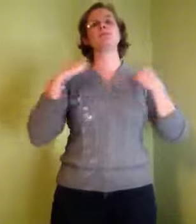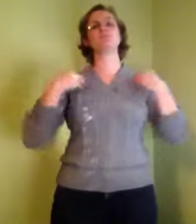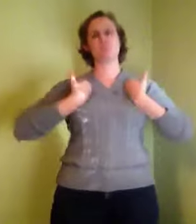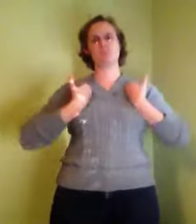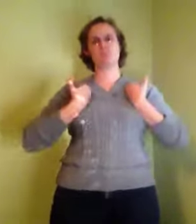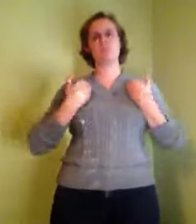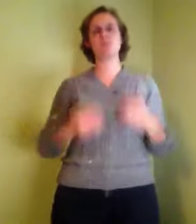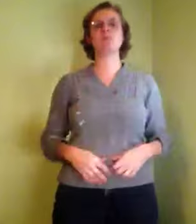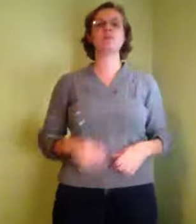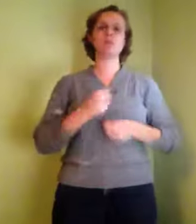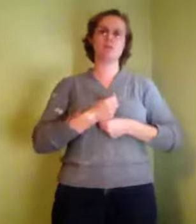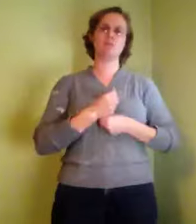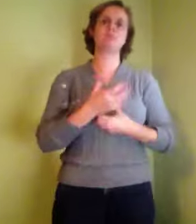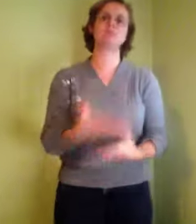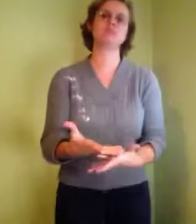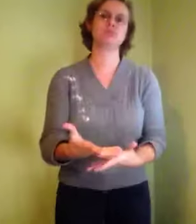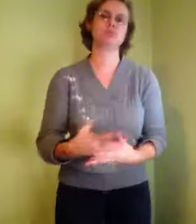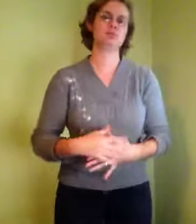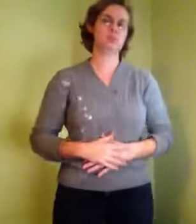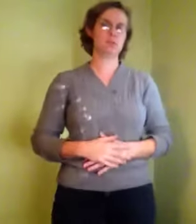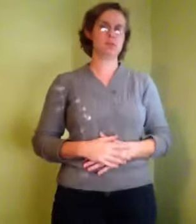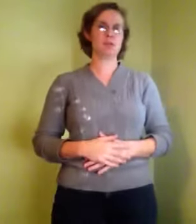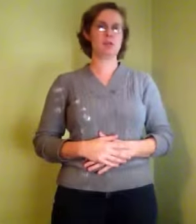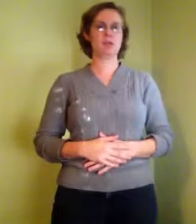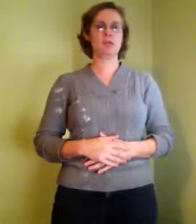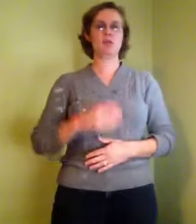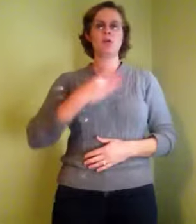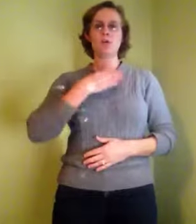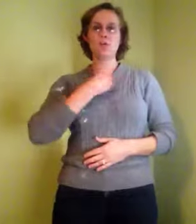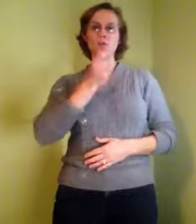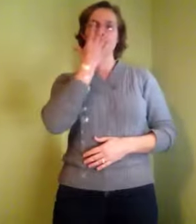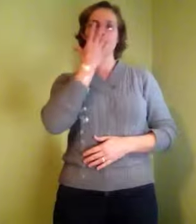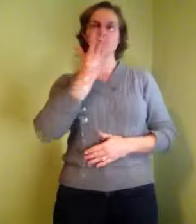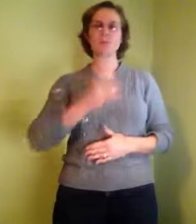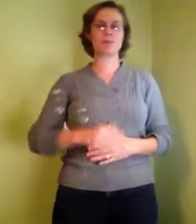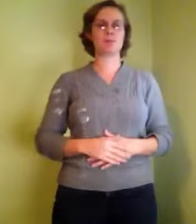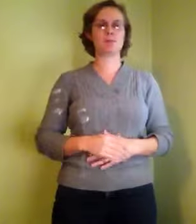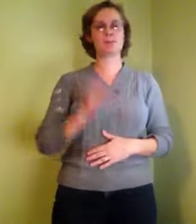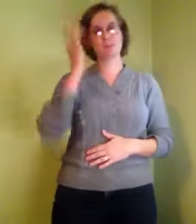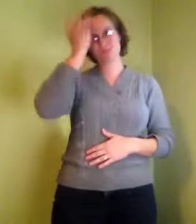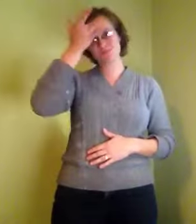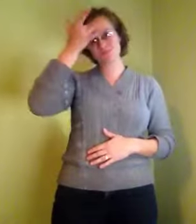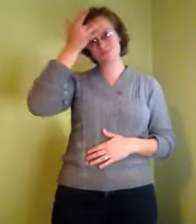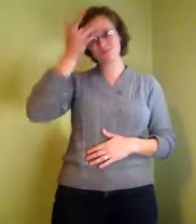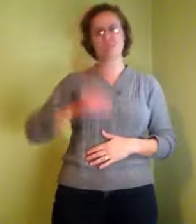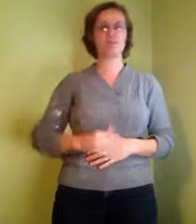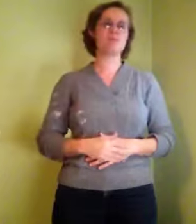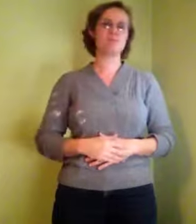Exhausted, Pale, Sick, Pain,